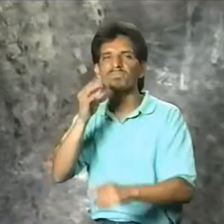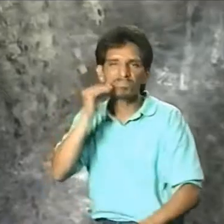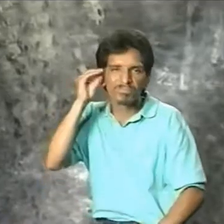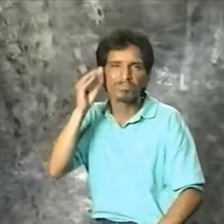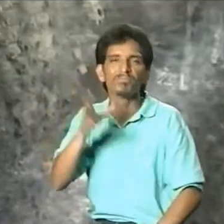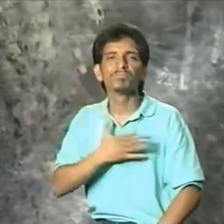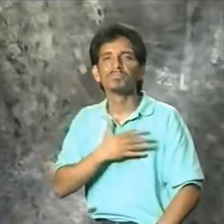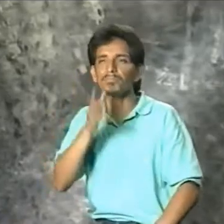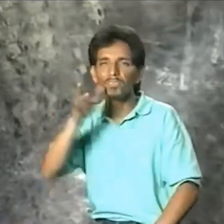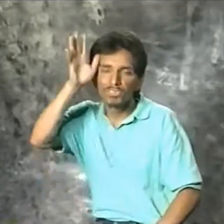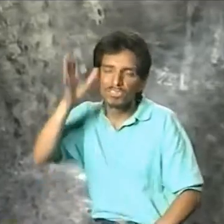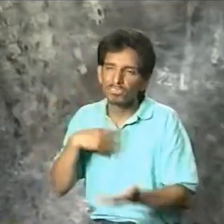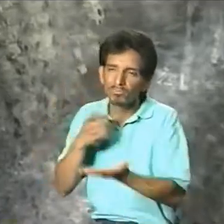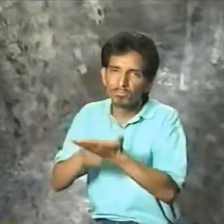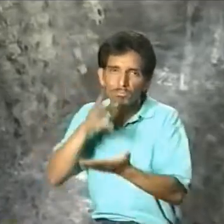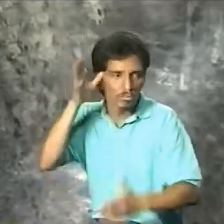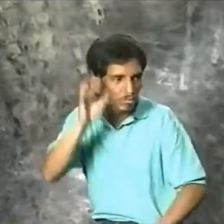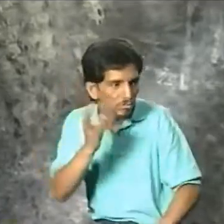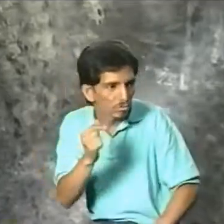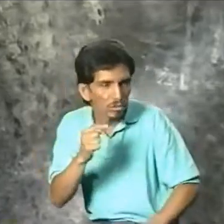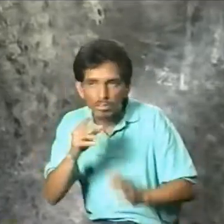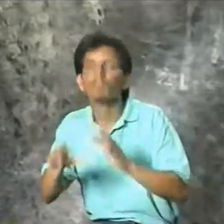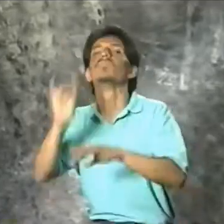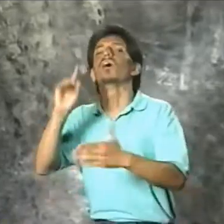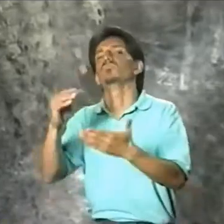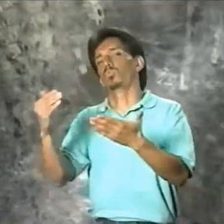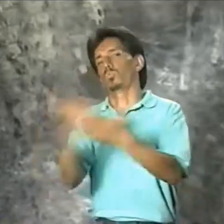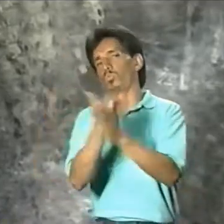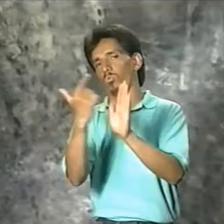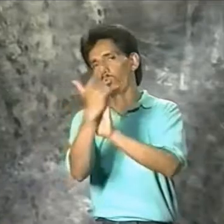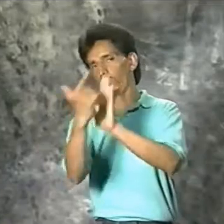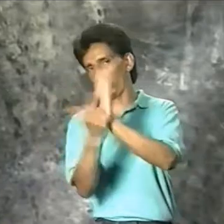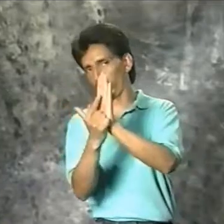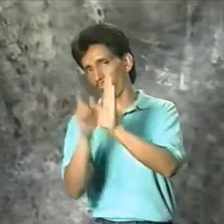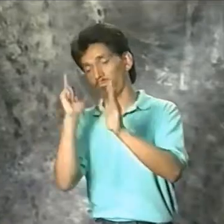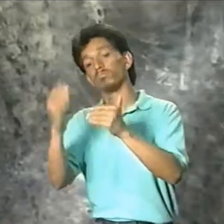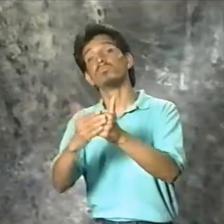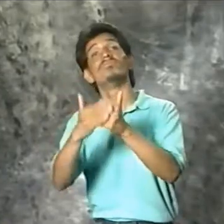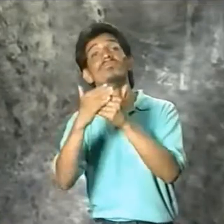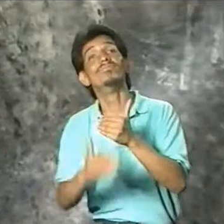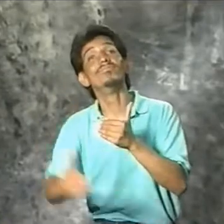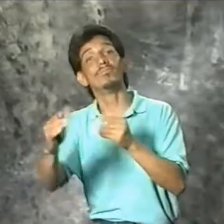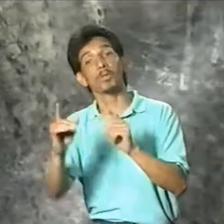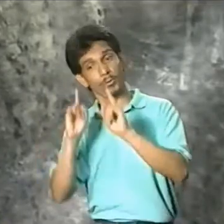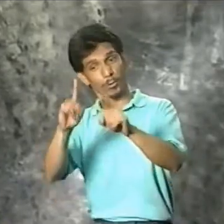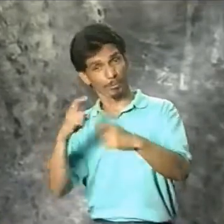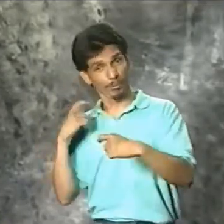never go back again. You know, I mean, I will, try and figure out something so I can visit my parents and everything like that. But once